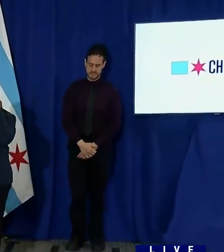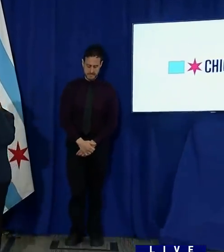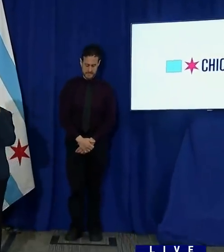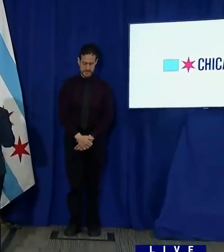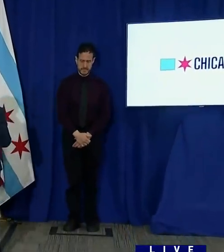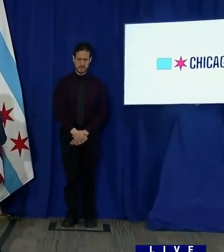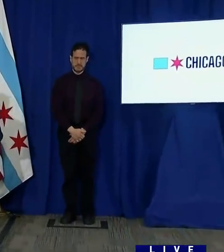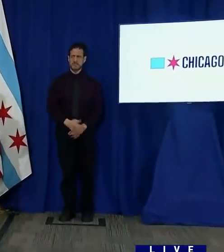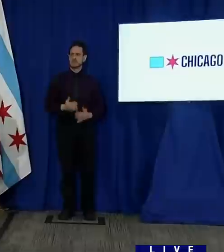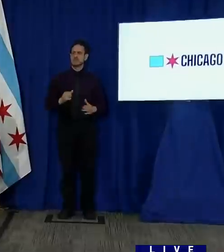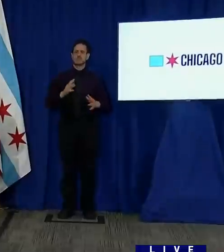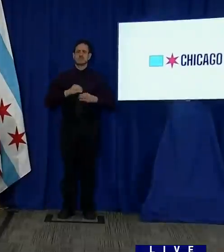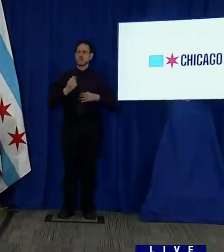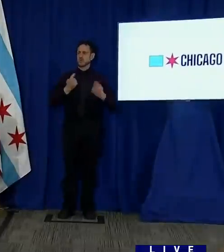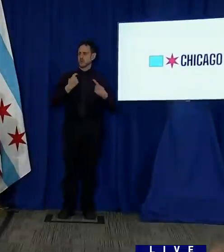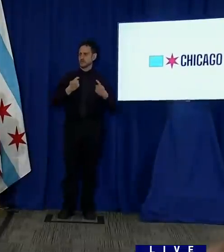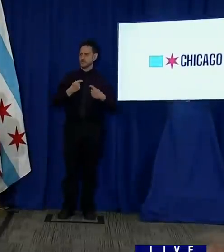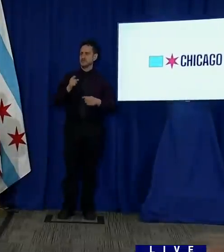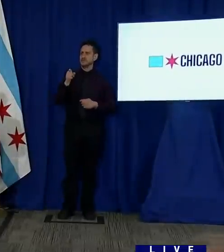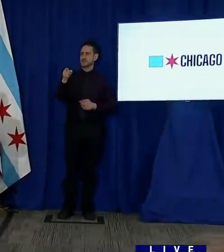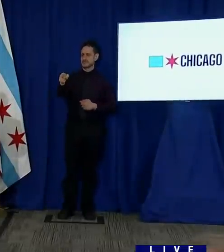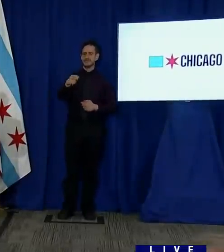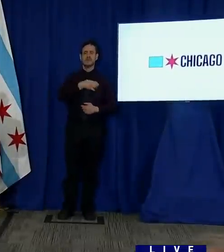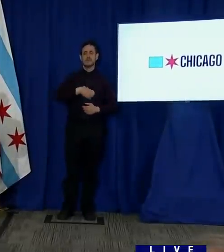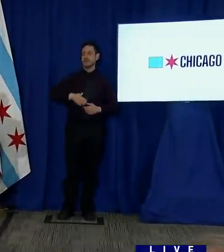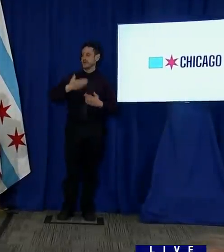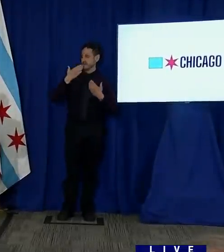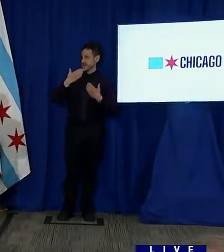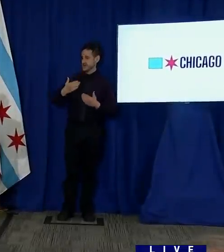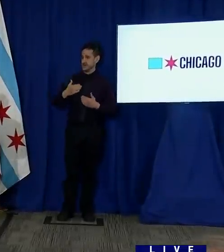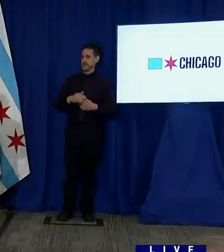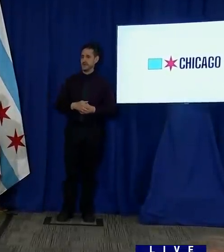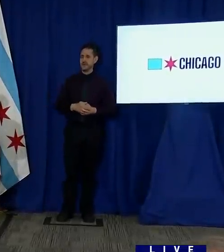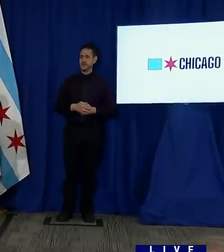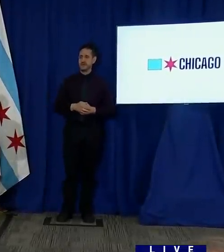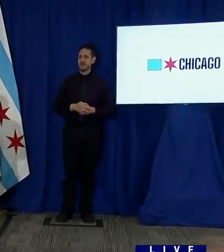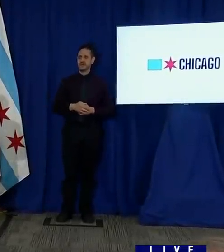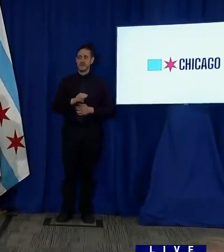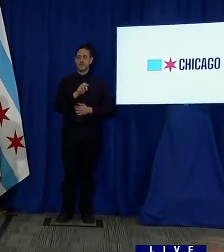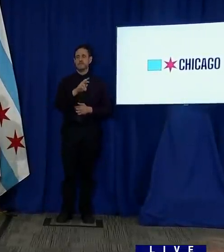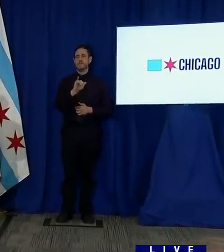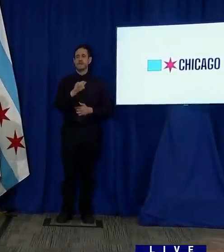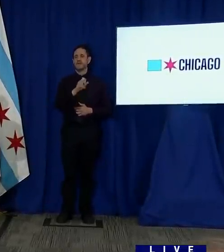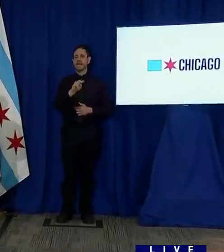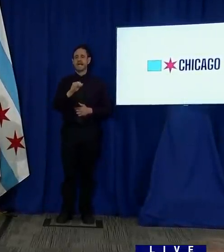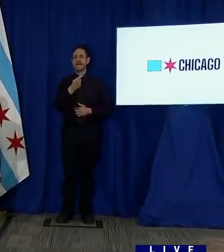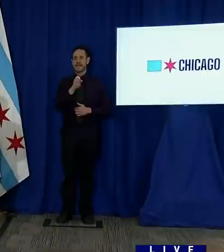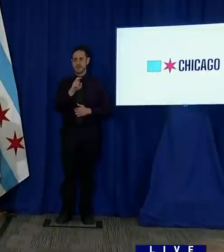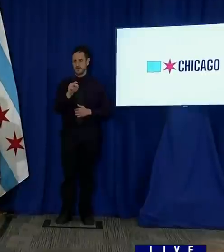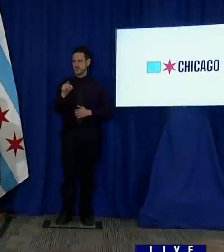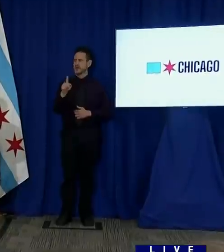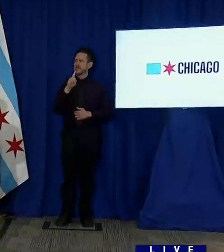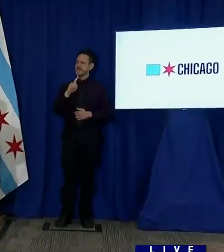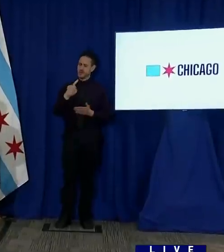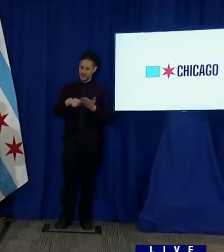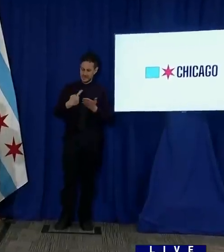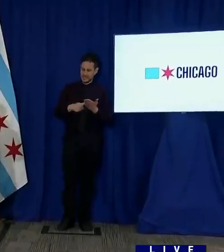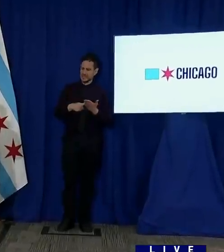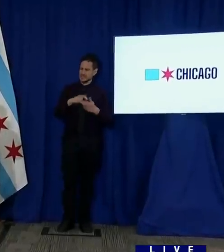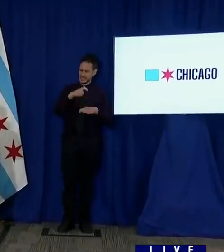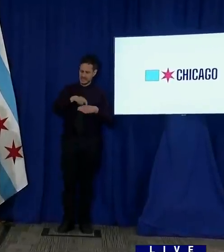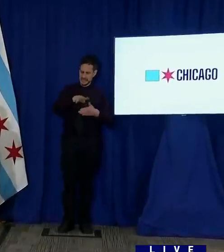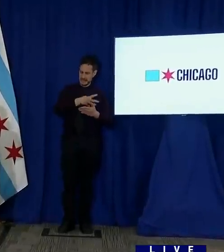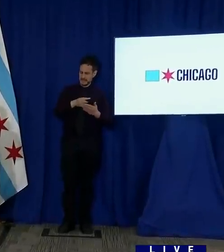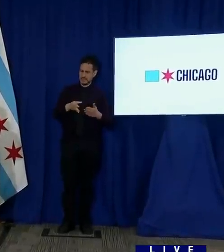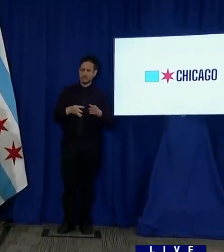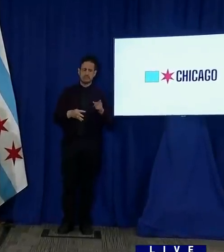We'll take your questions at this time. Mayor, thank you. Can we go over just a couple of the details of the timetable, first mm-hmm. of all?